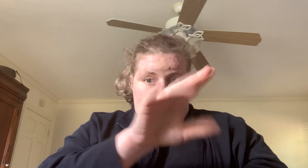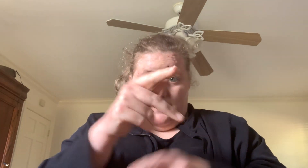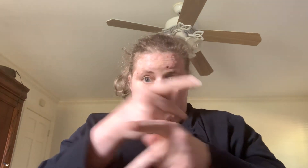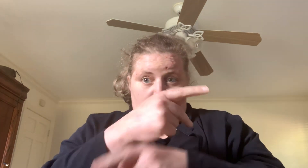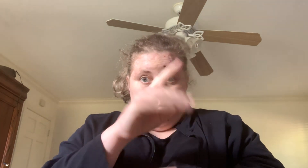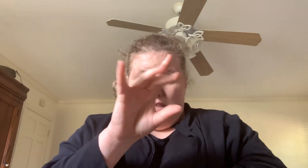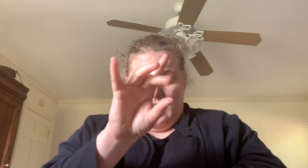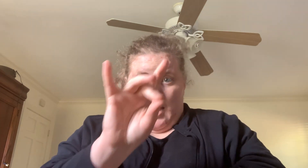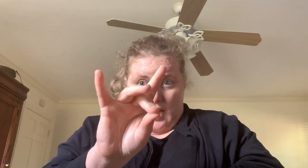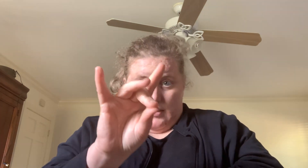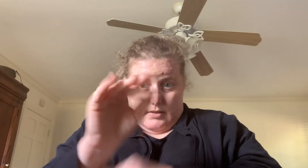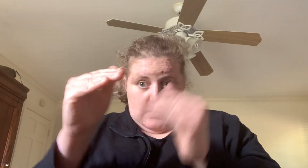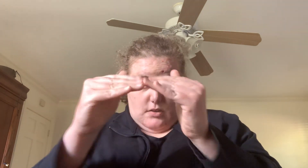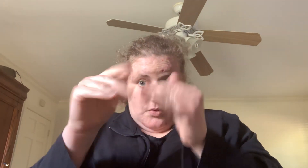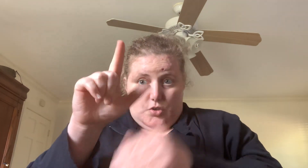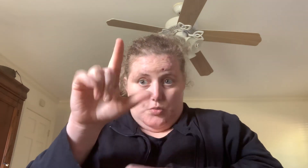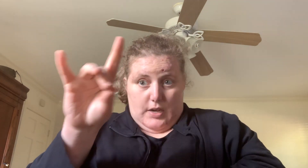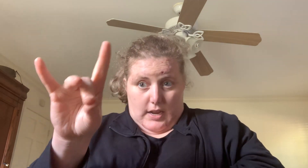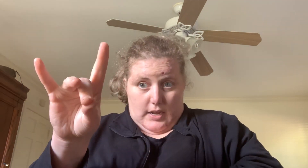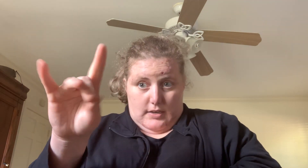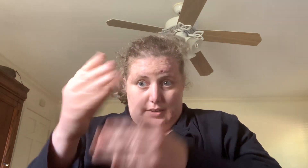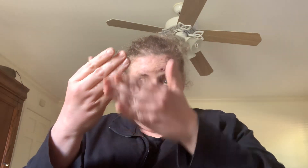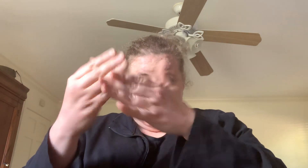then divide that by 13.